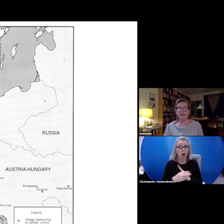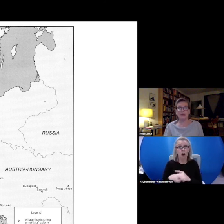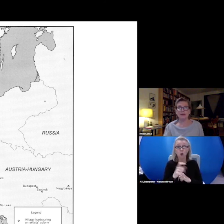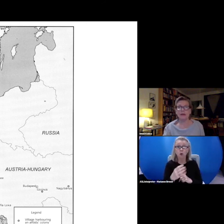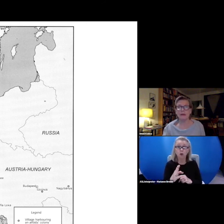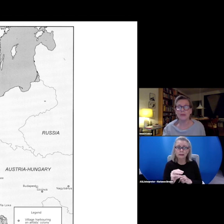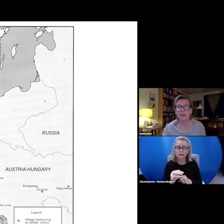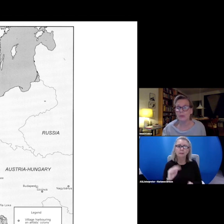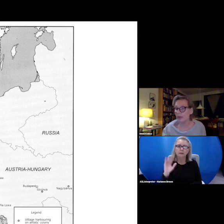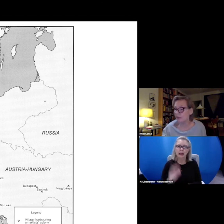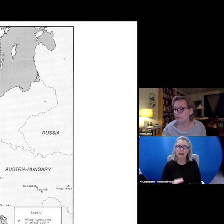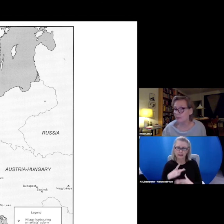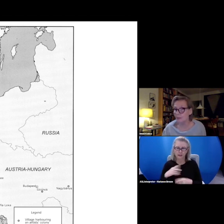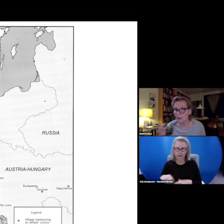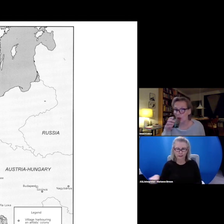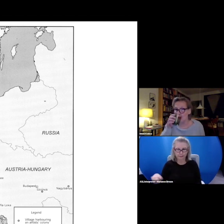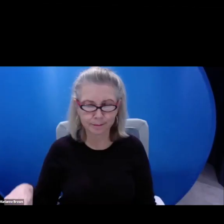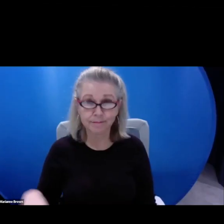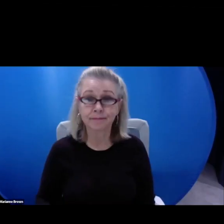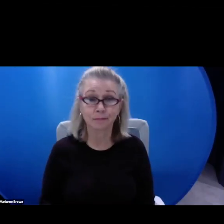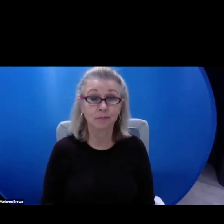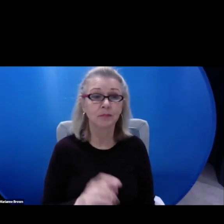You can take the image away,